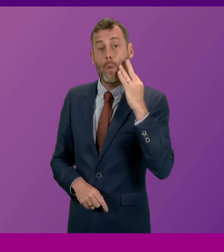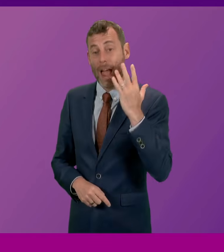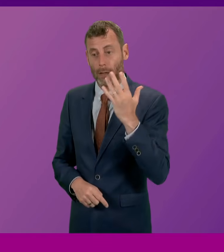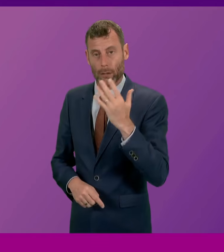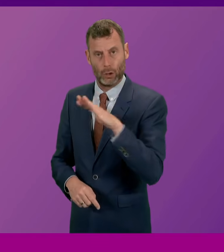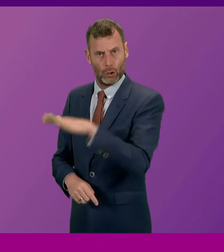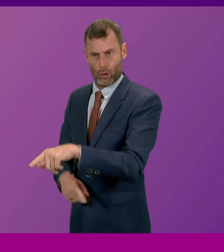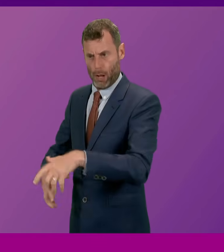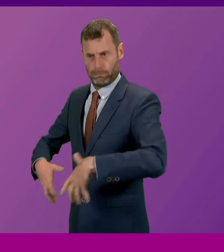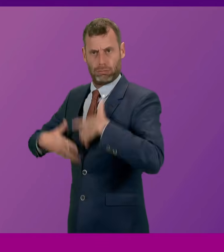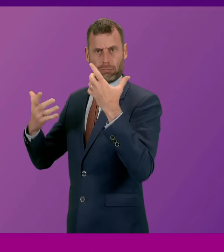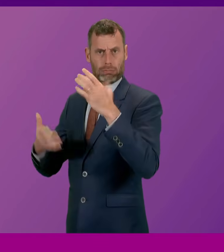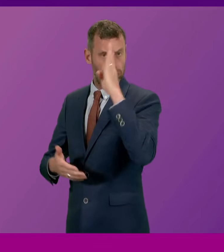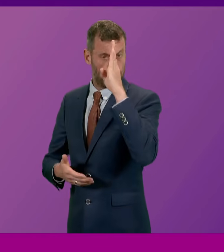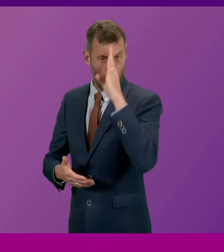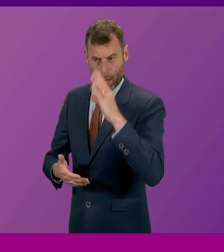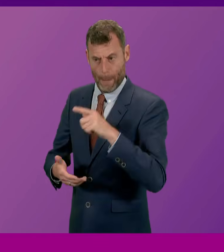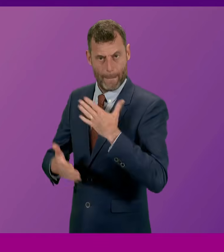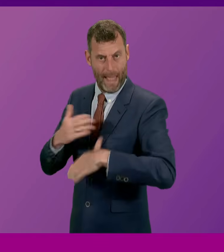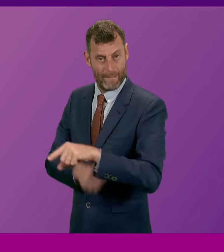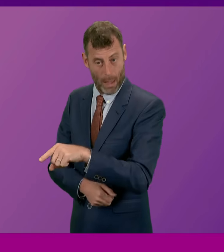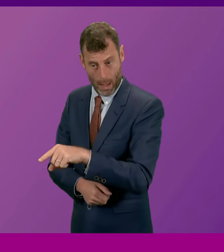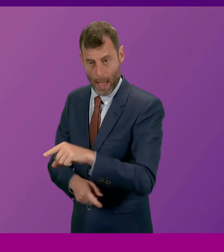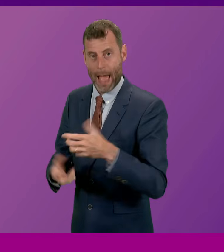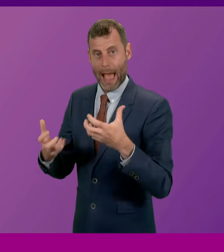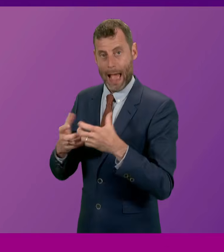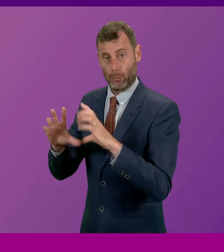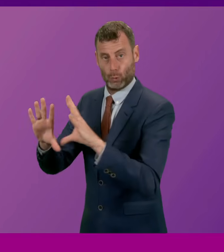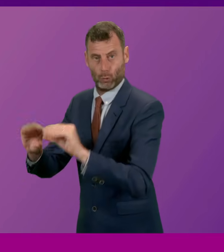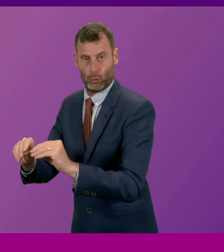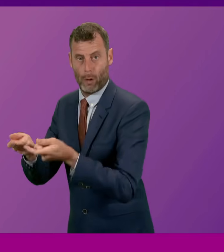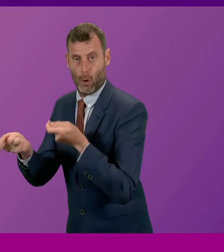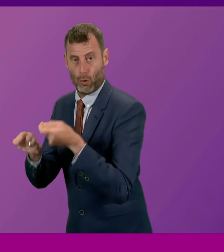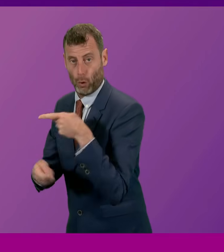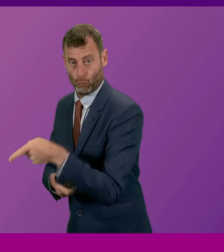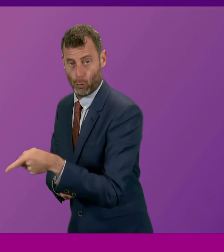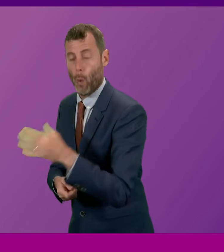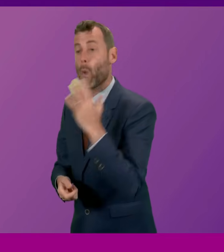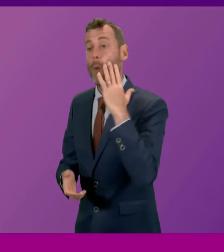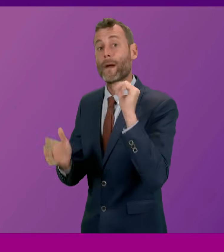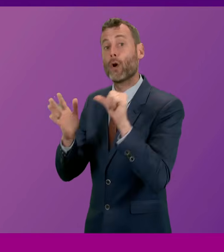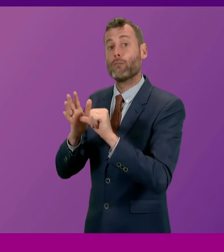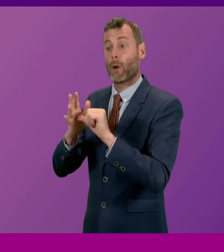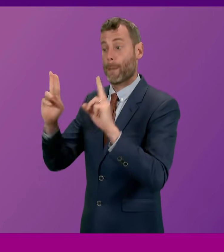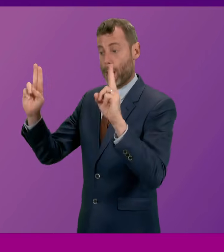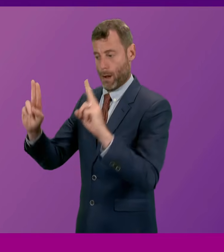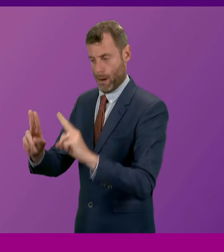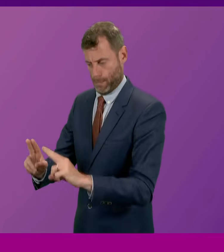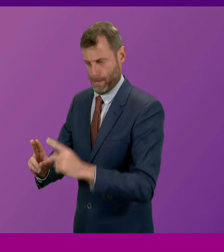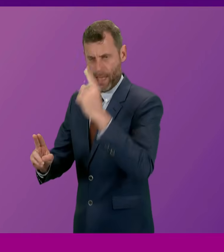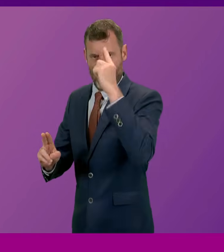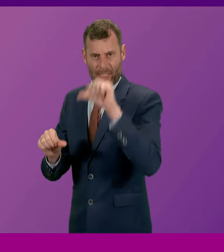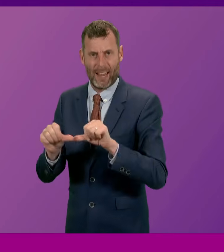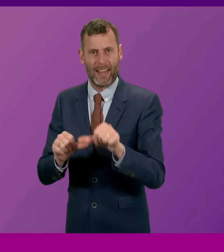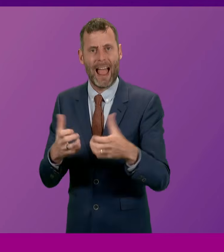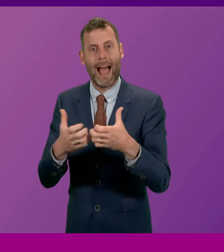is violence in our schools are addressed, where problems are de-escalated, that they are resolved,